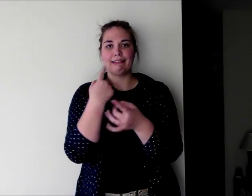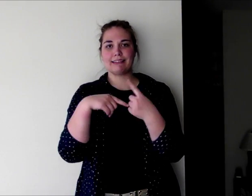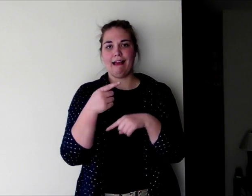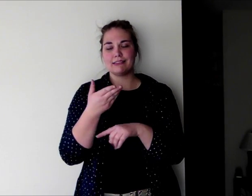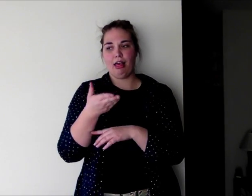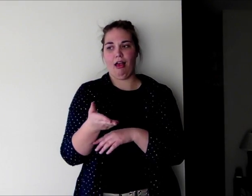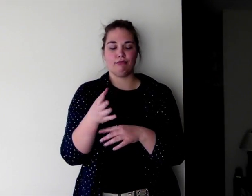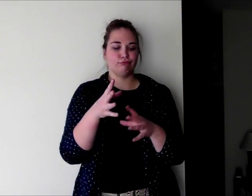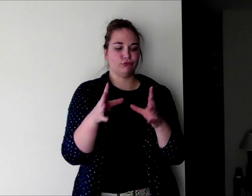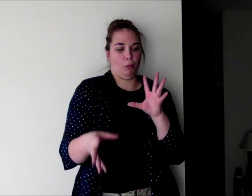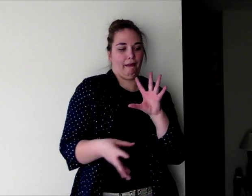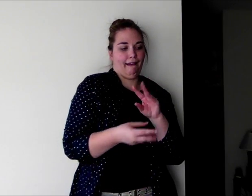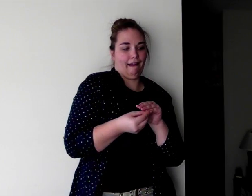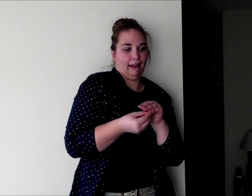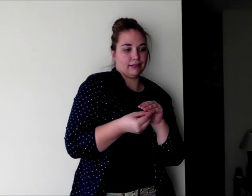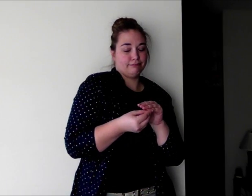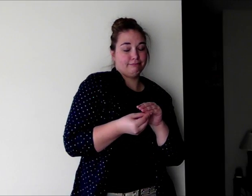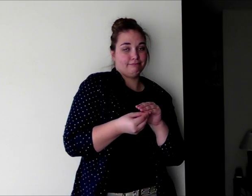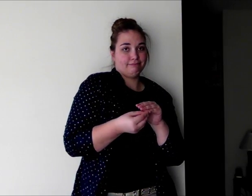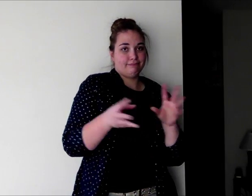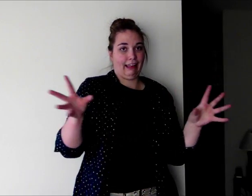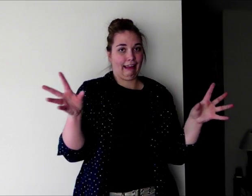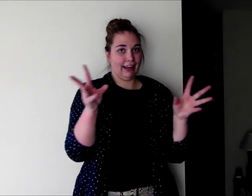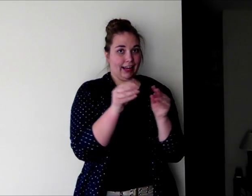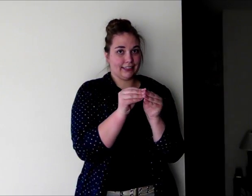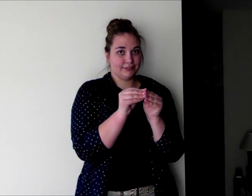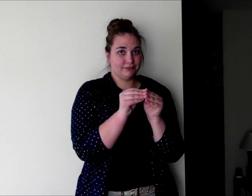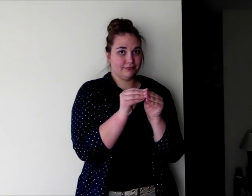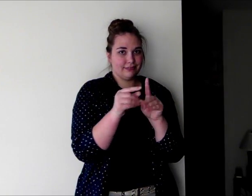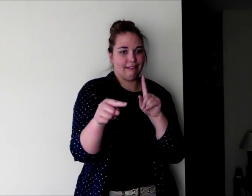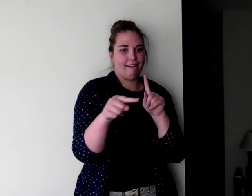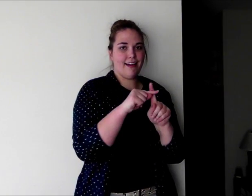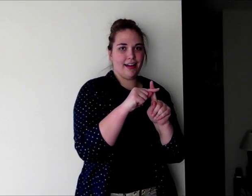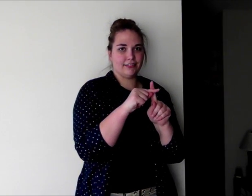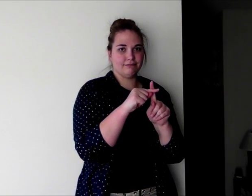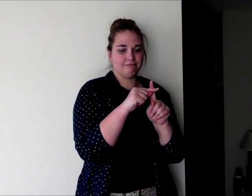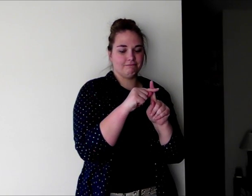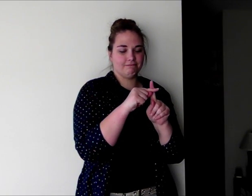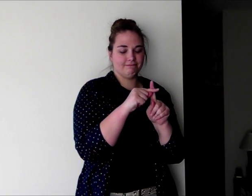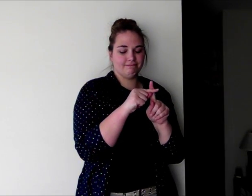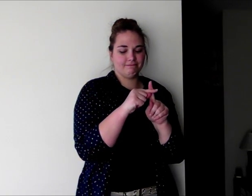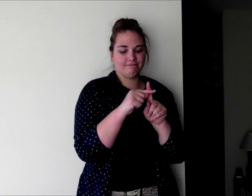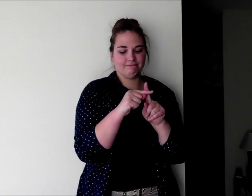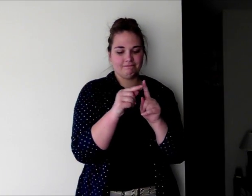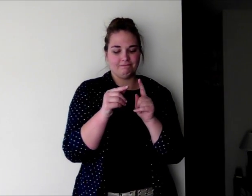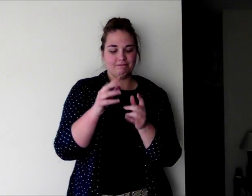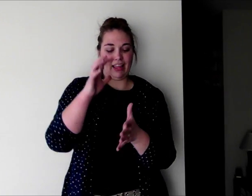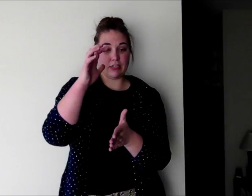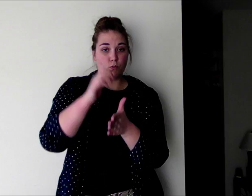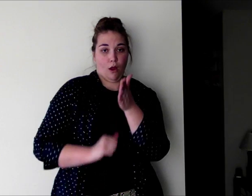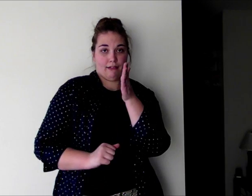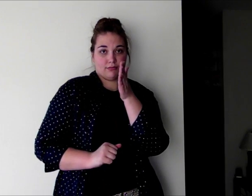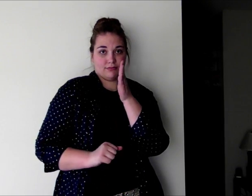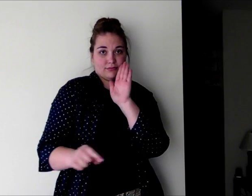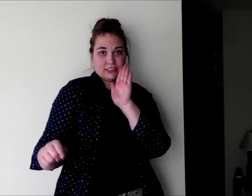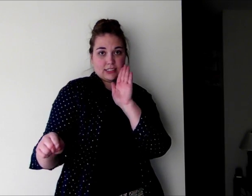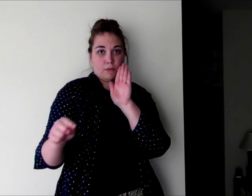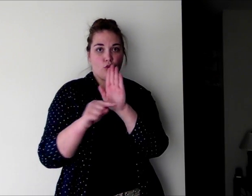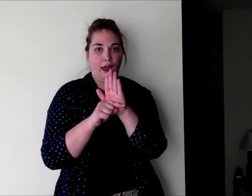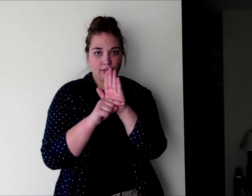So there you have a few math signs. You have add, or you can add sideways, or you can do a plus sign. You can